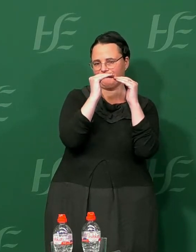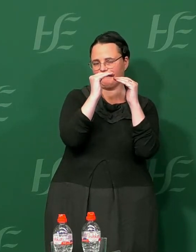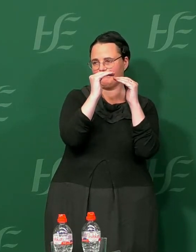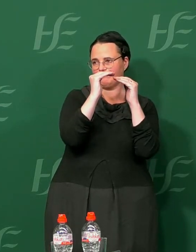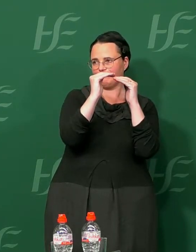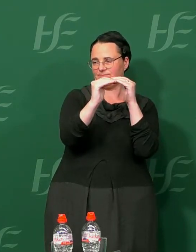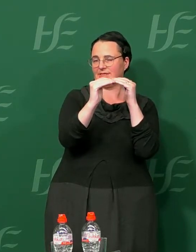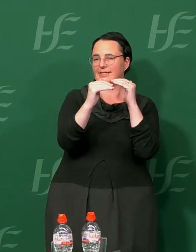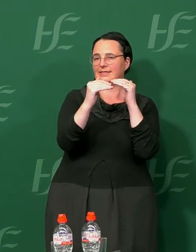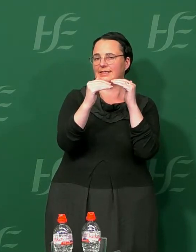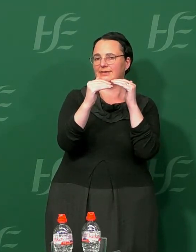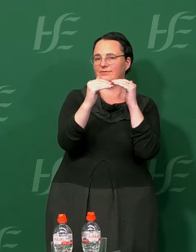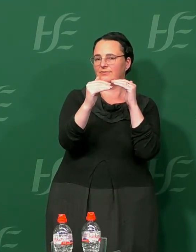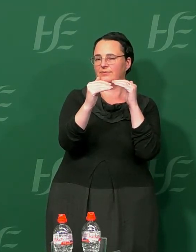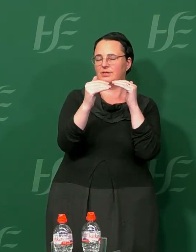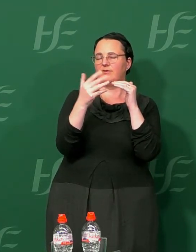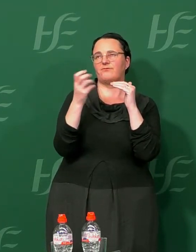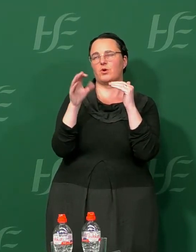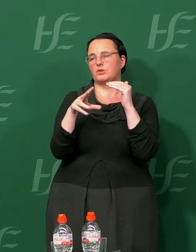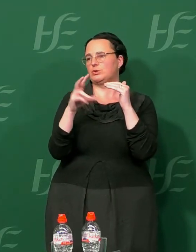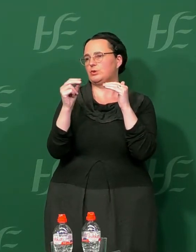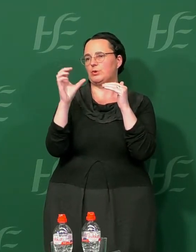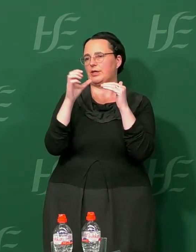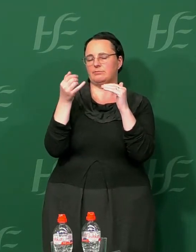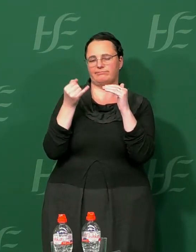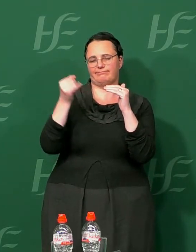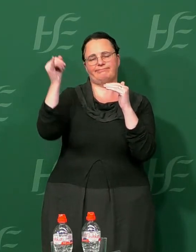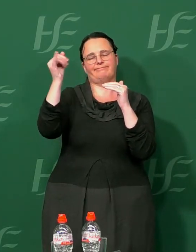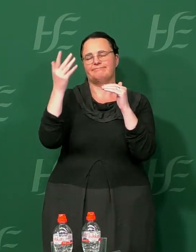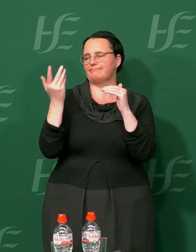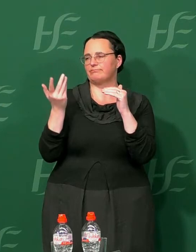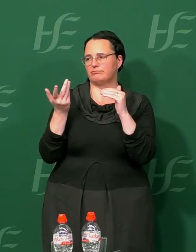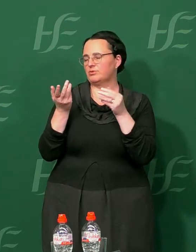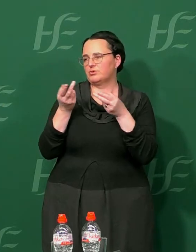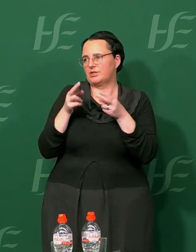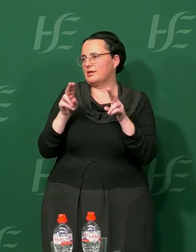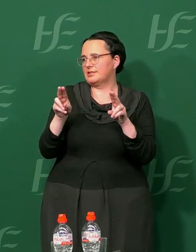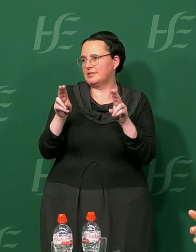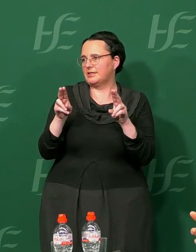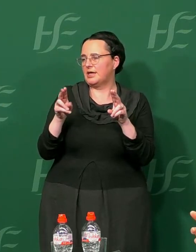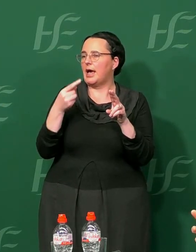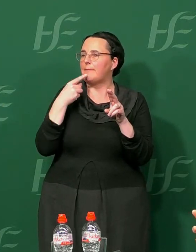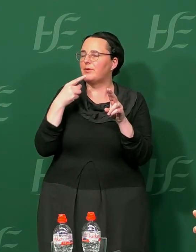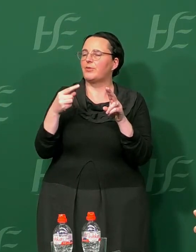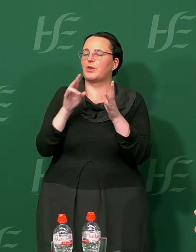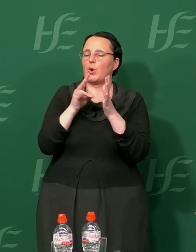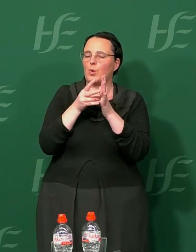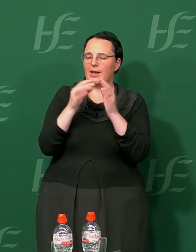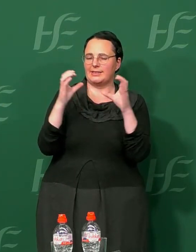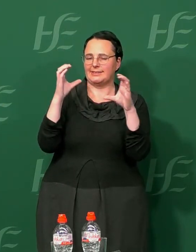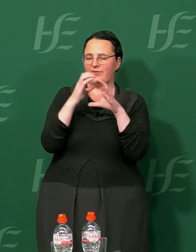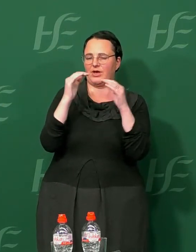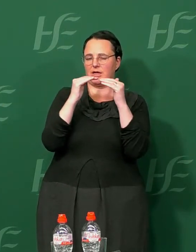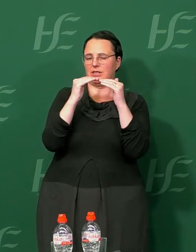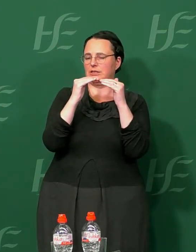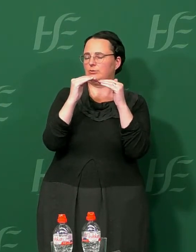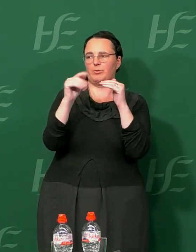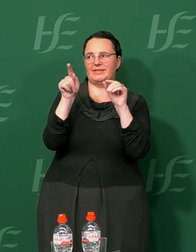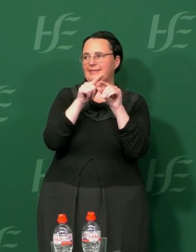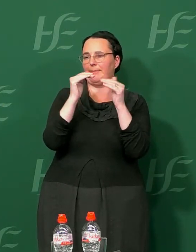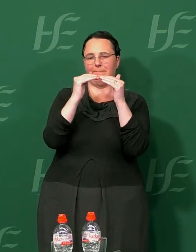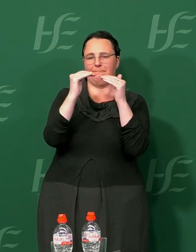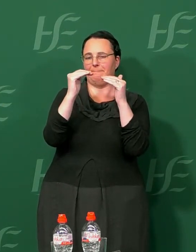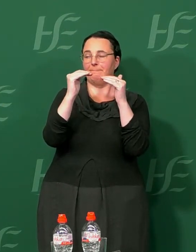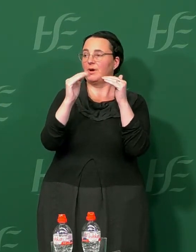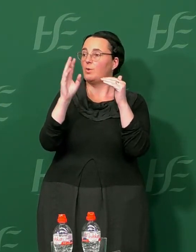Beyond that, of course, no care would be refused, but we felt we would not be in a position to provide the same quality of care because the resources